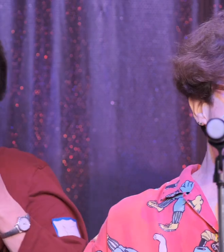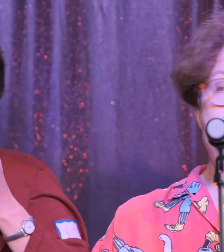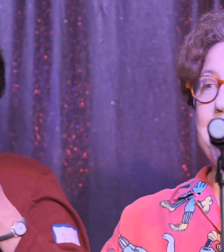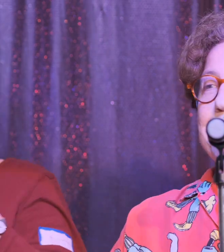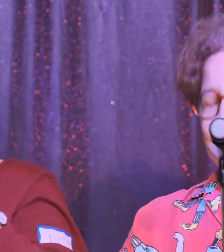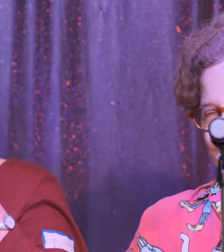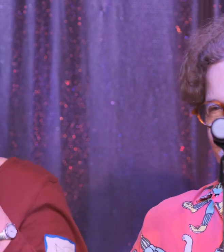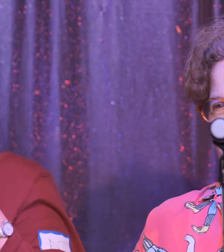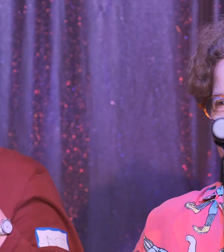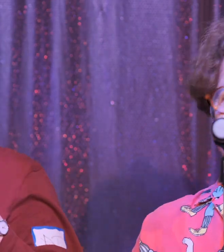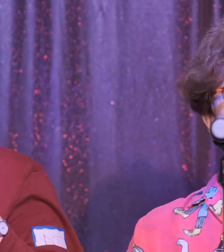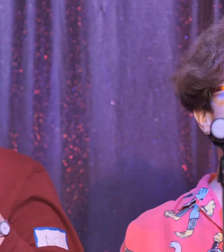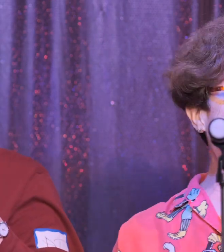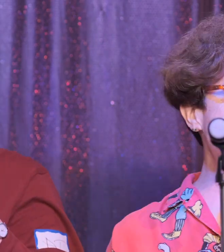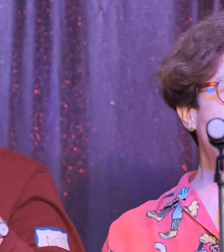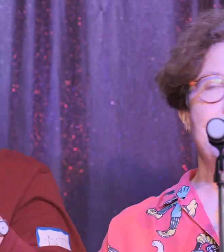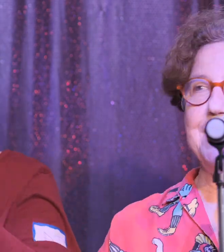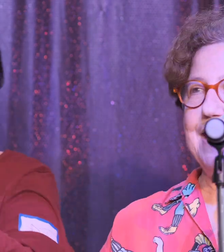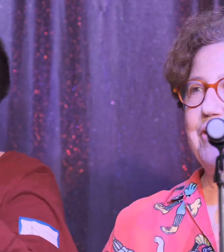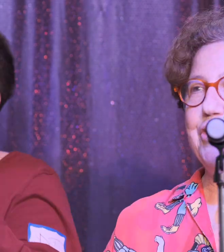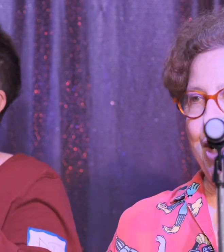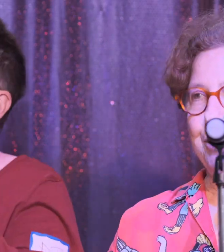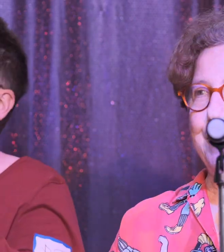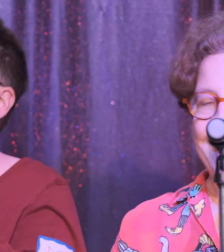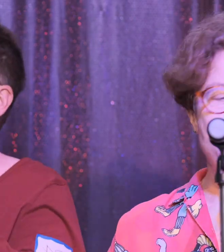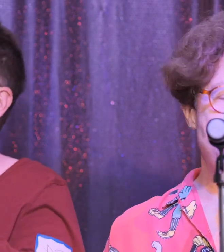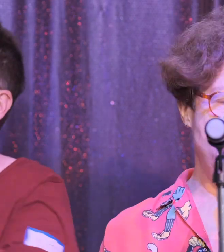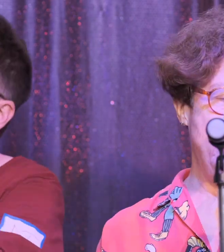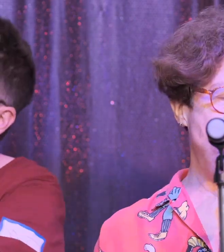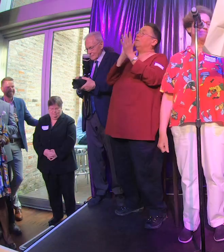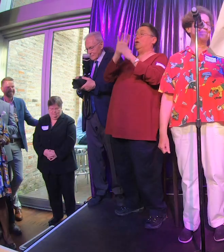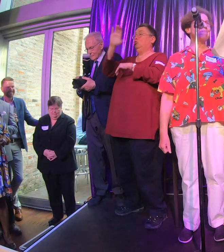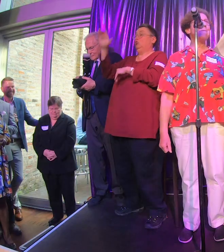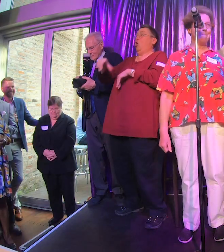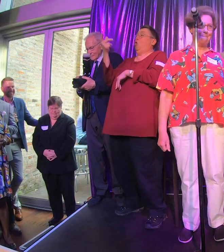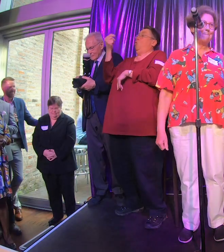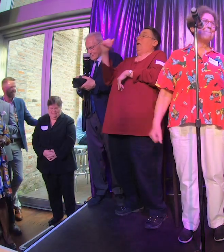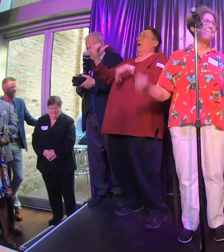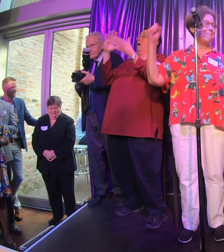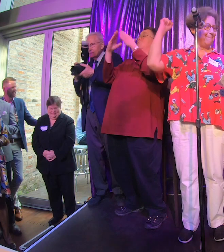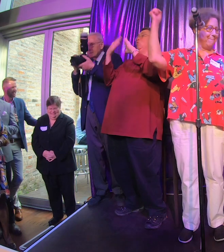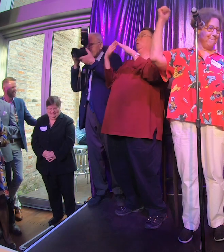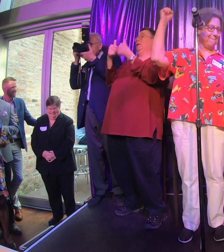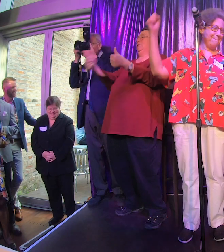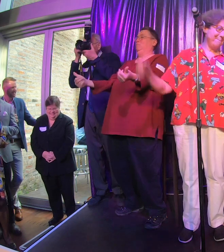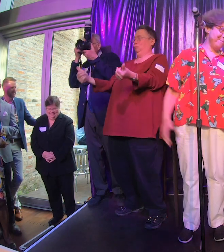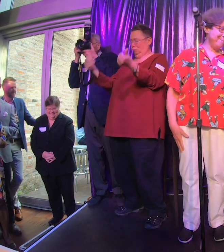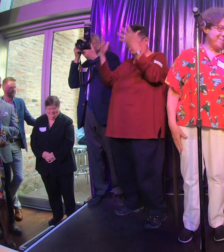Obama, the gay press, and the Chicago gay community.